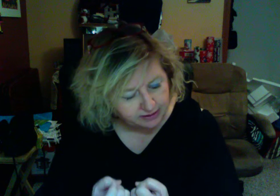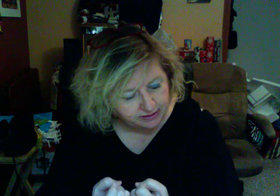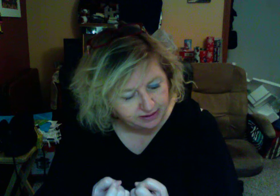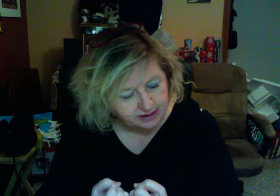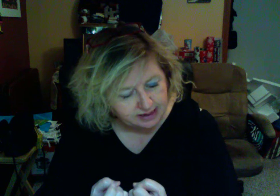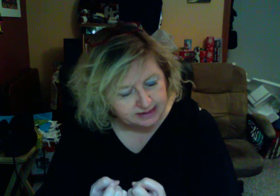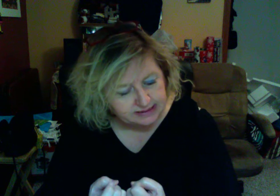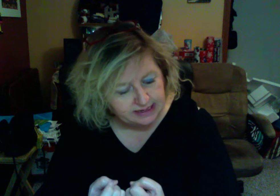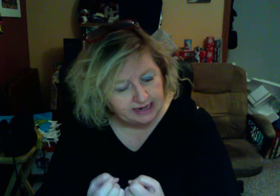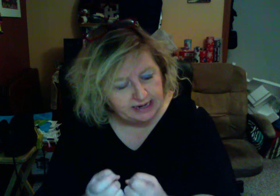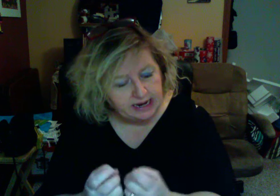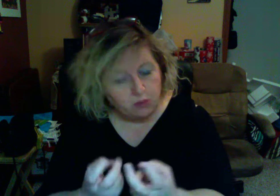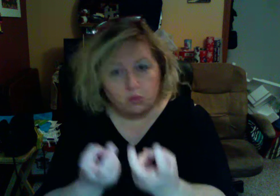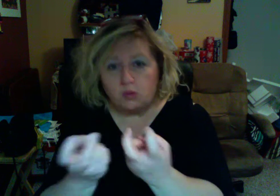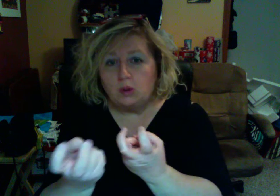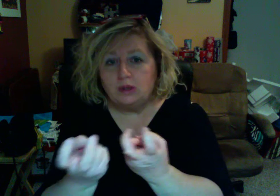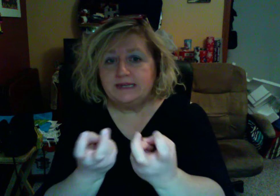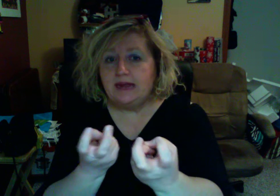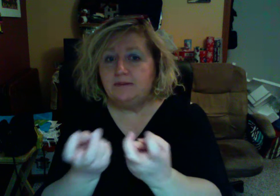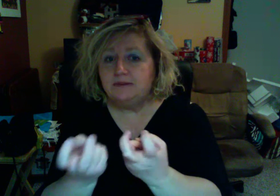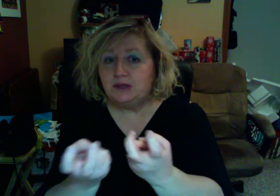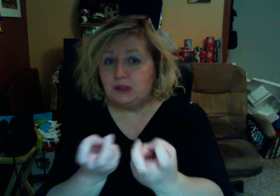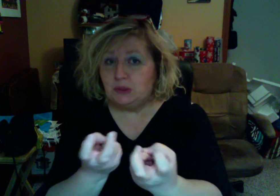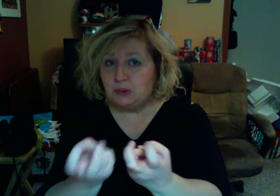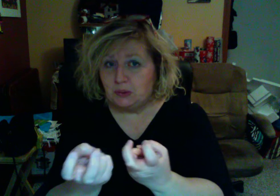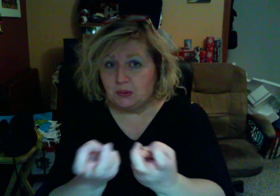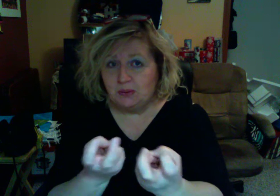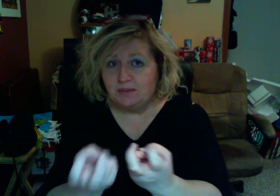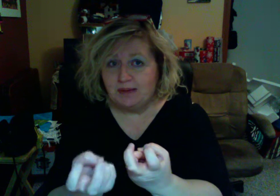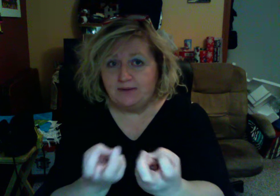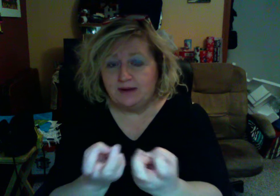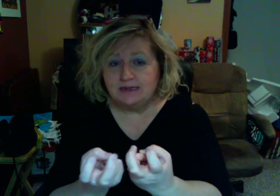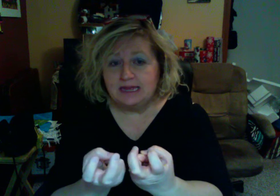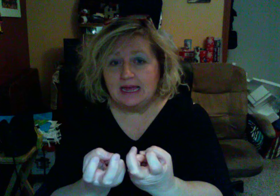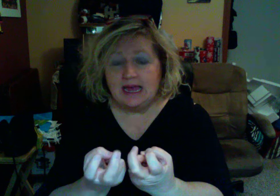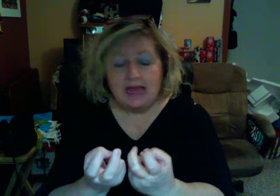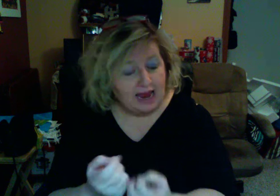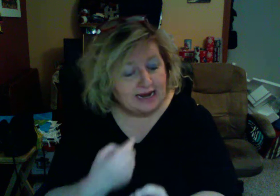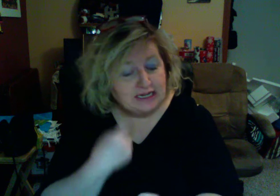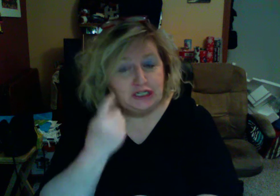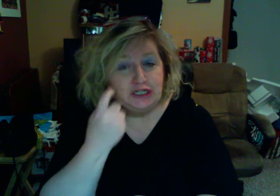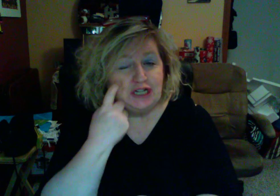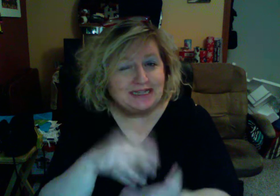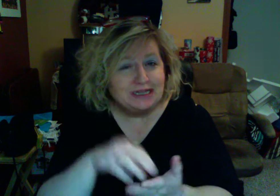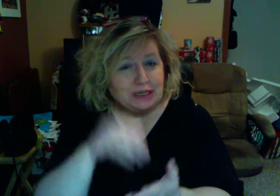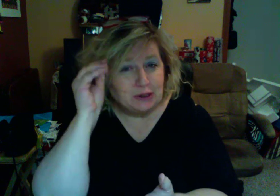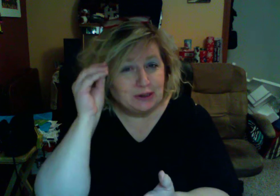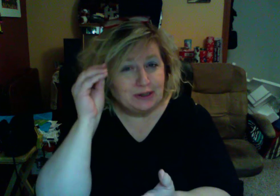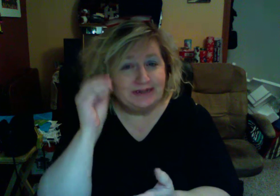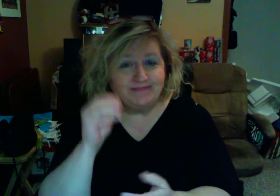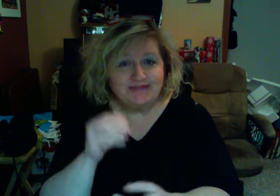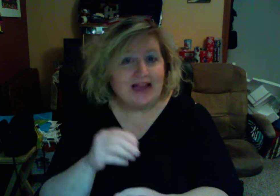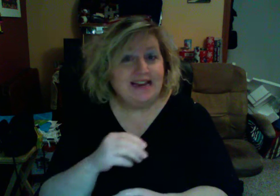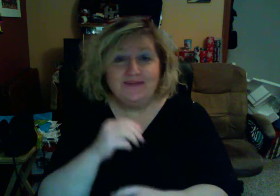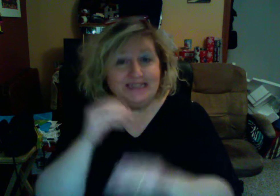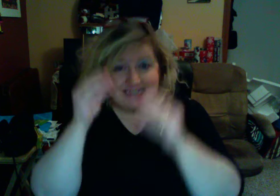downhill. Skiing, roller skating was with 2 bent fingers. And I just learned, I didn't even